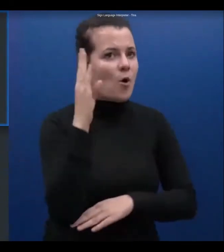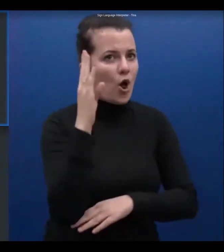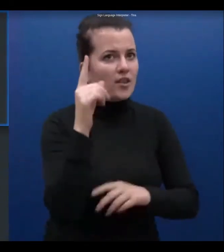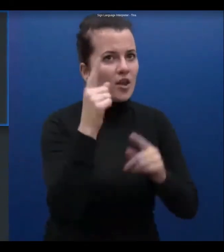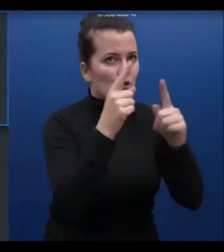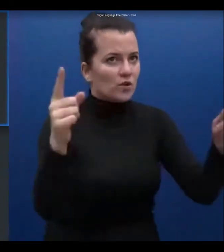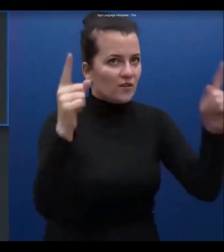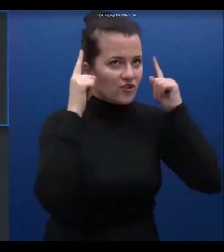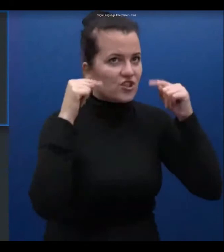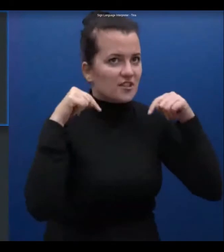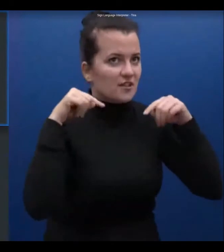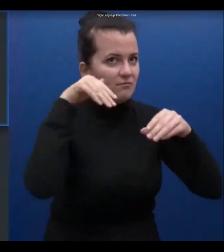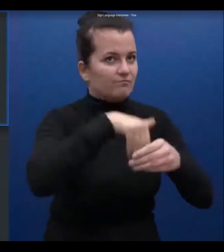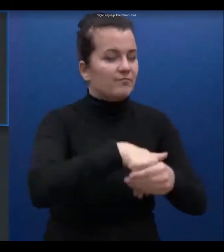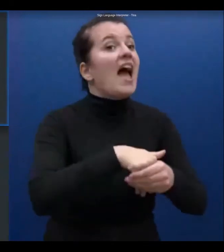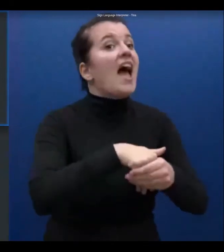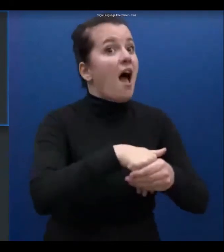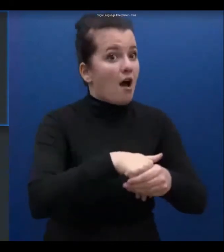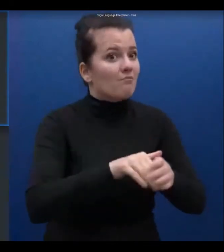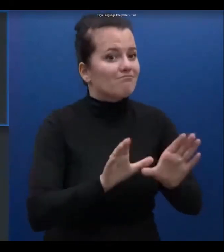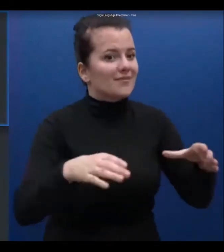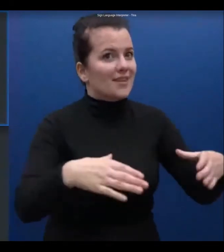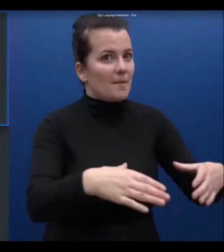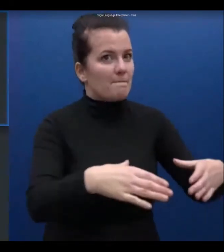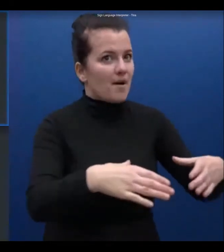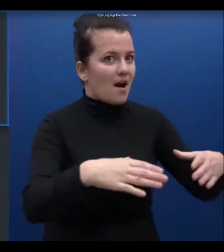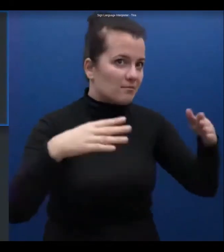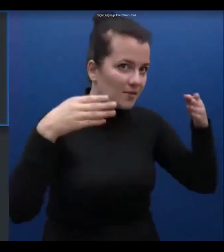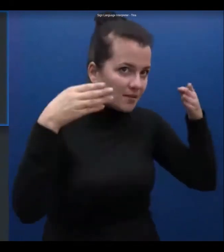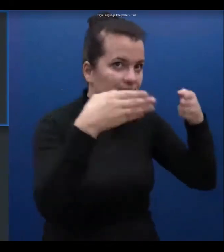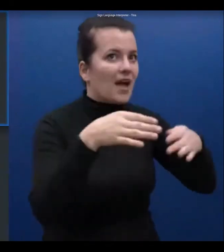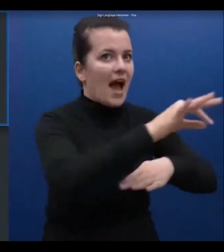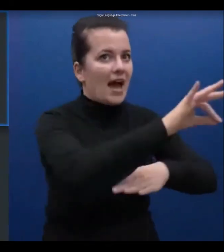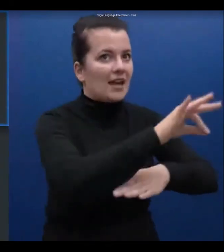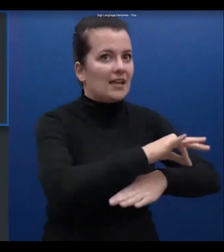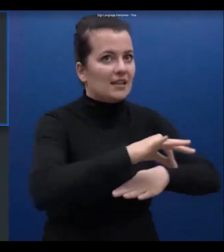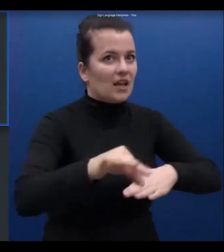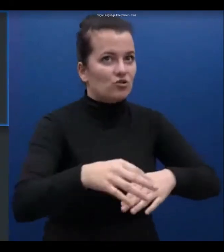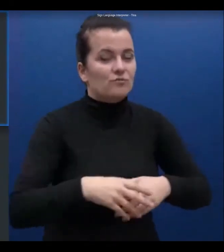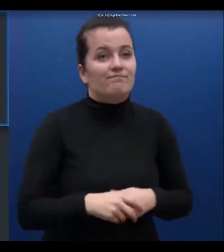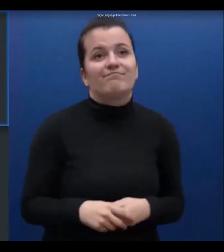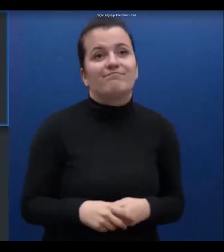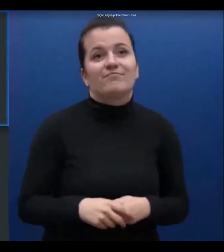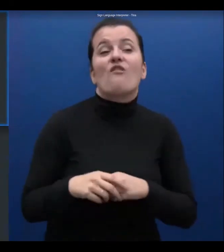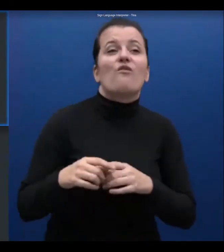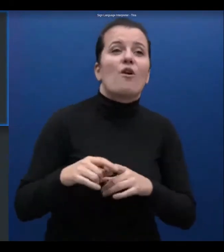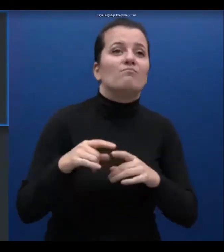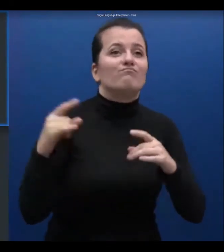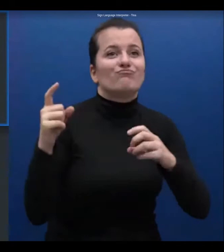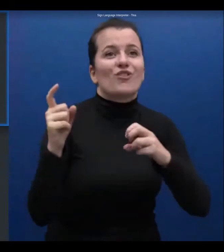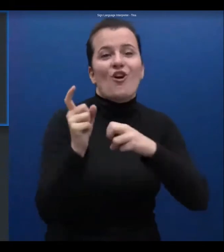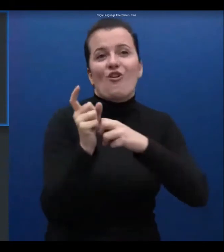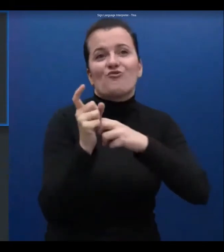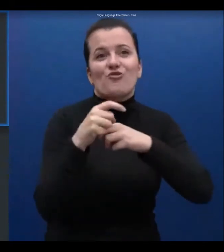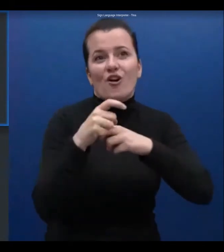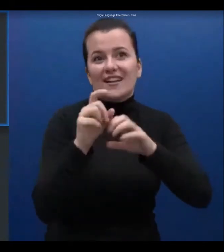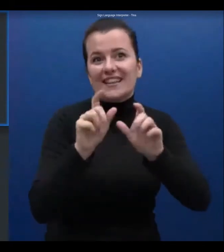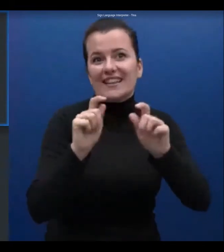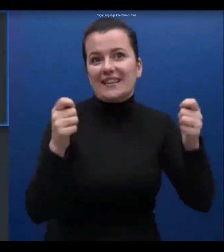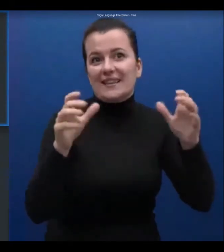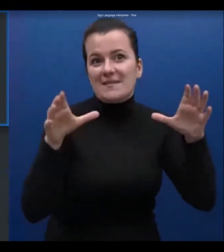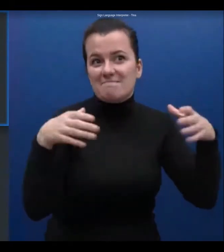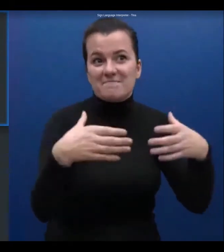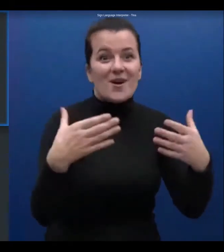Department of Architecture. On behalf of the ROC team, I welcome all the participants to this session led